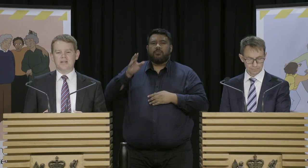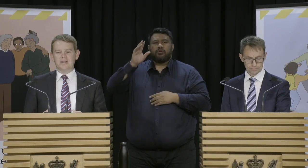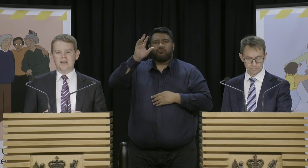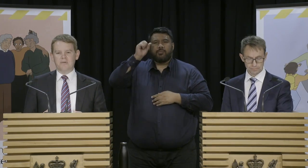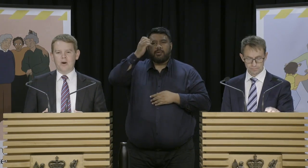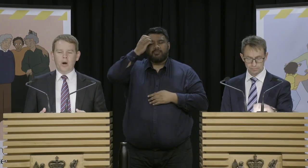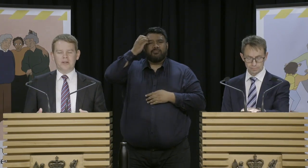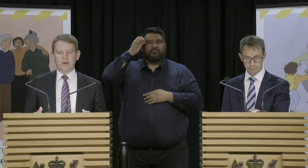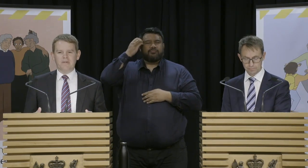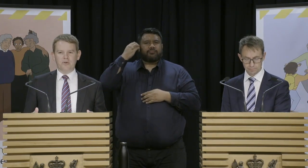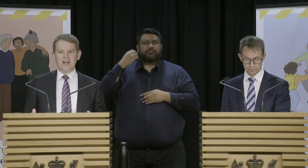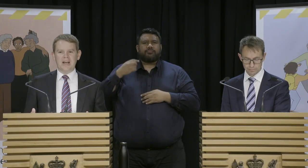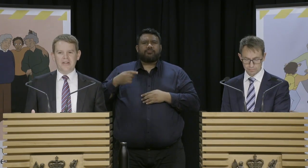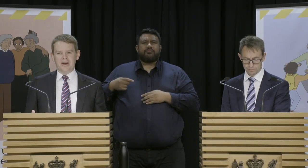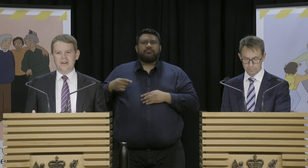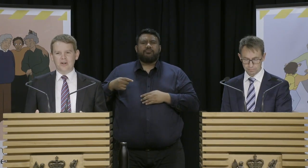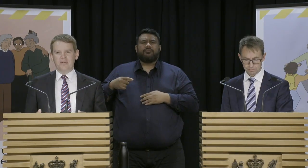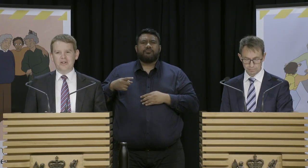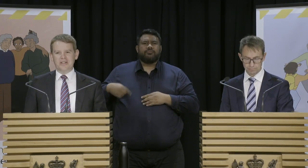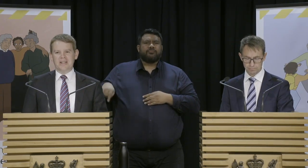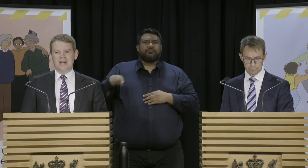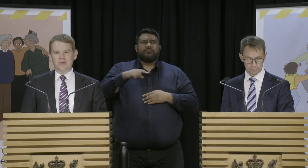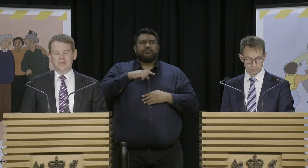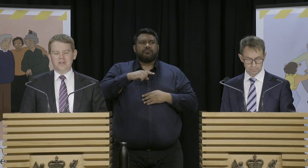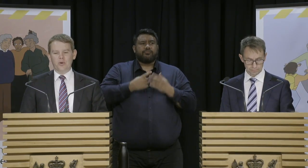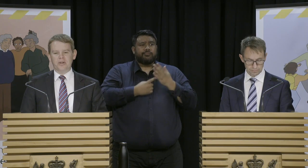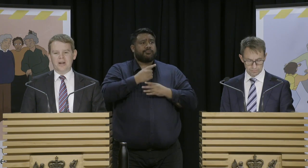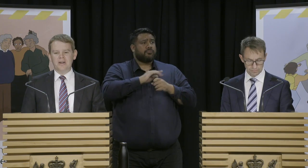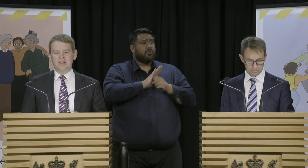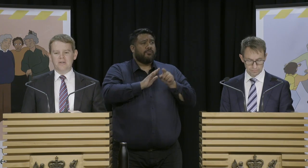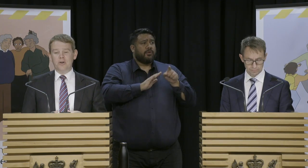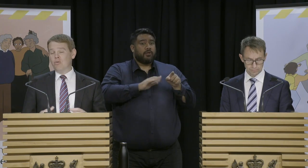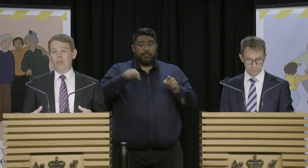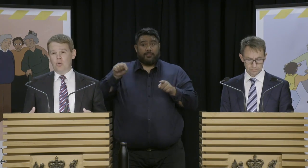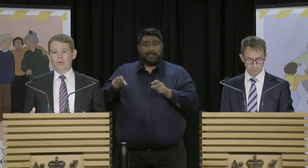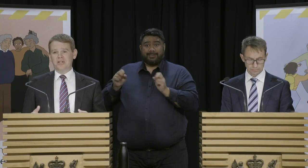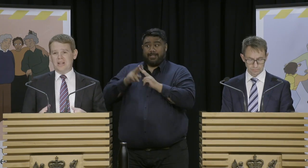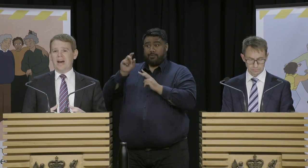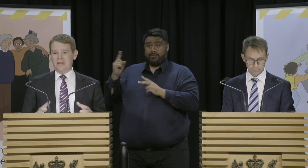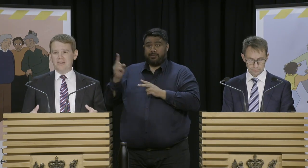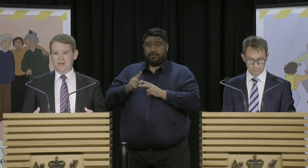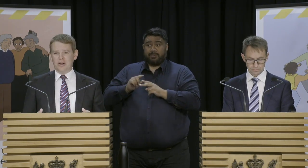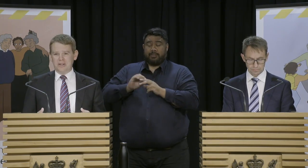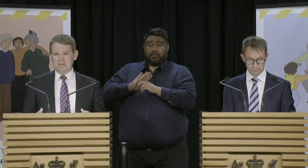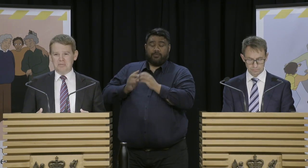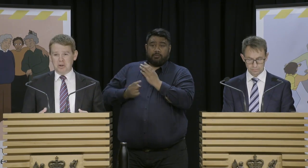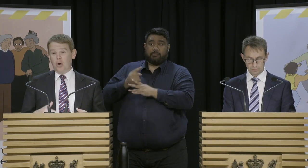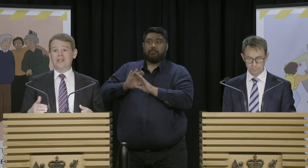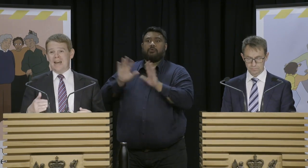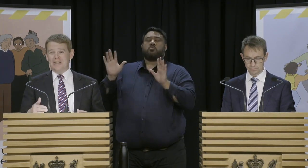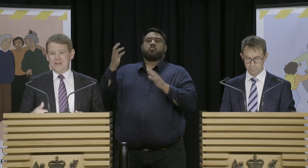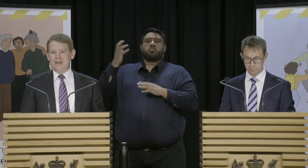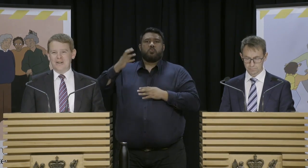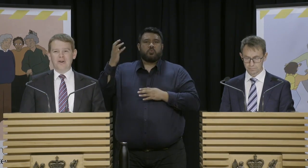we've cast the net far wider than we have for any other COVID-19 case we've ever dealt with. The Verrill report, which set out the